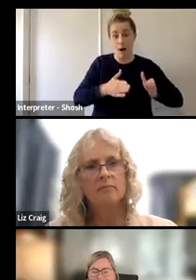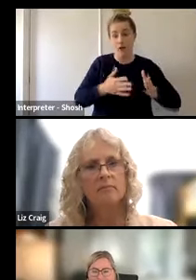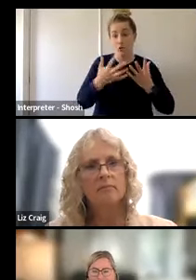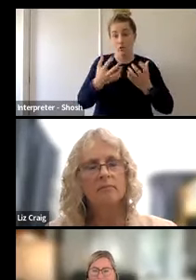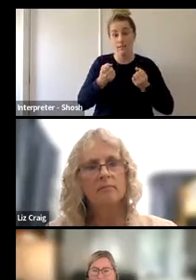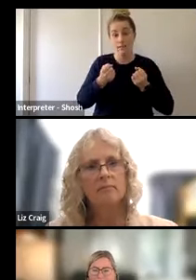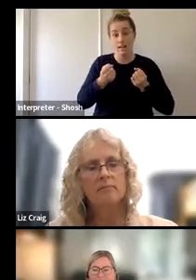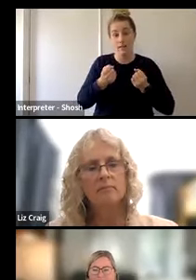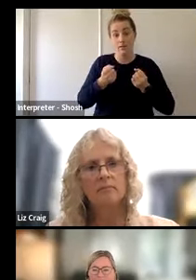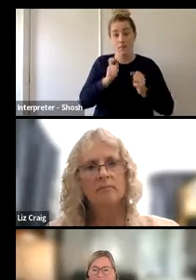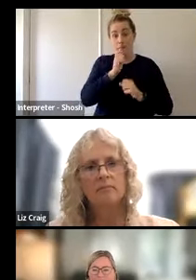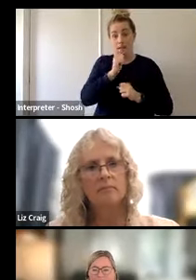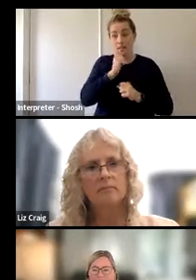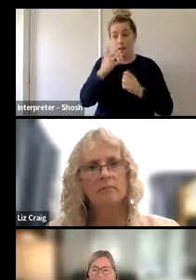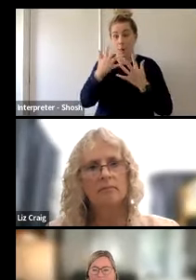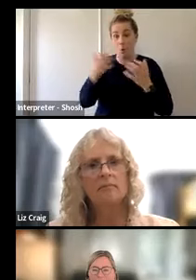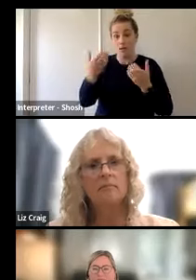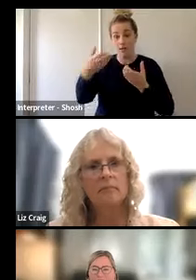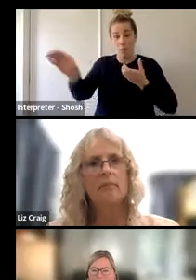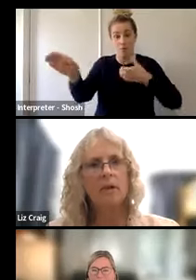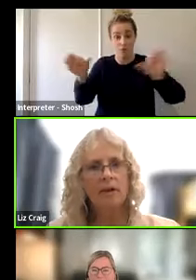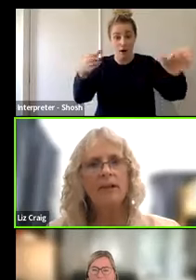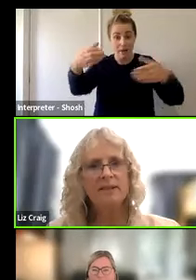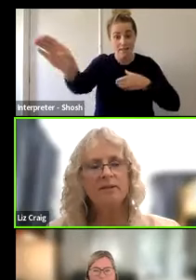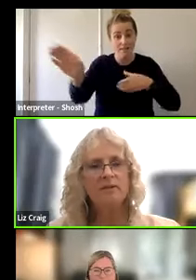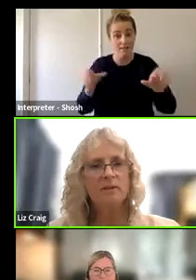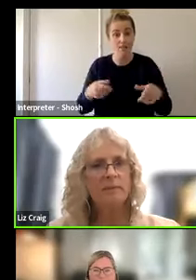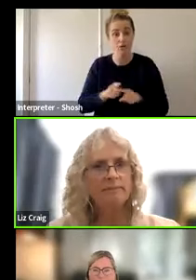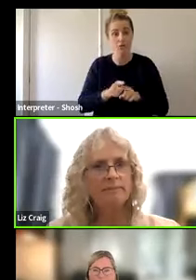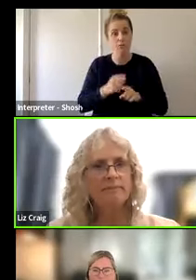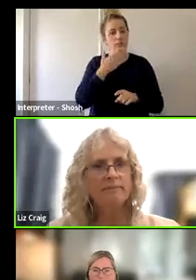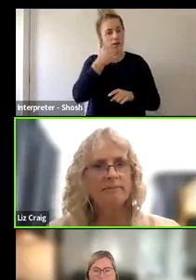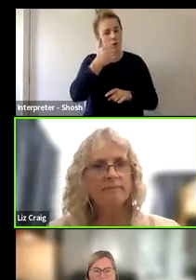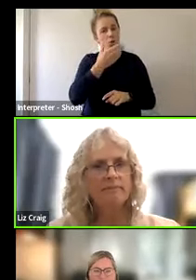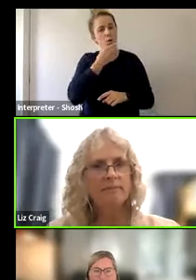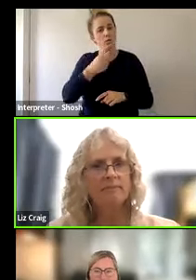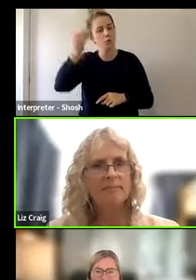Audiences are increasingly fragmented. Okay, thanks, that's useful.